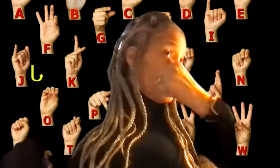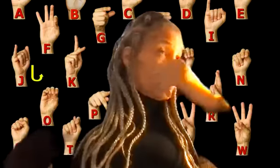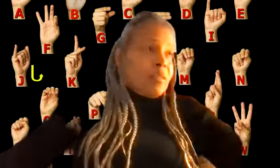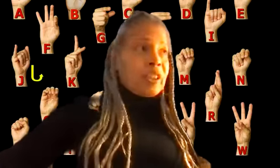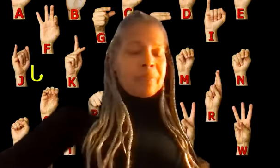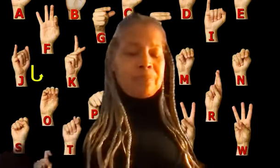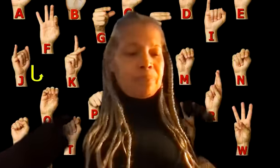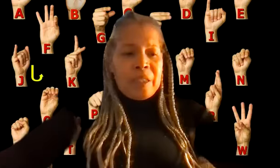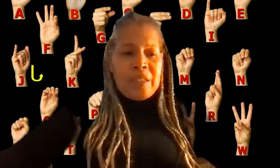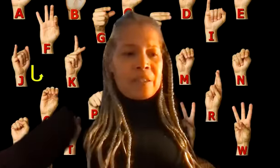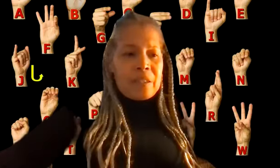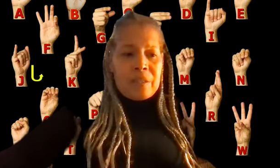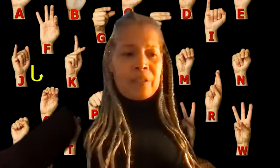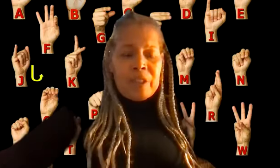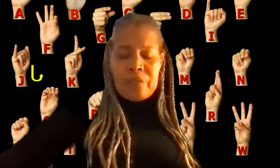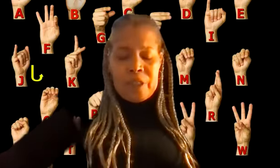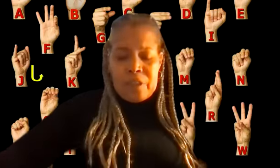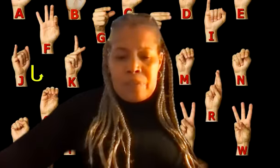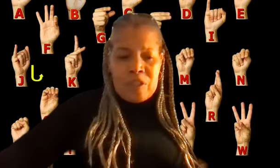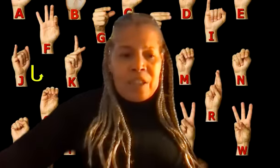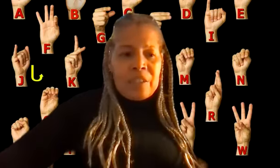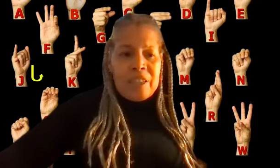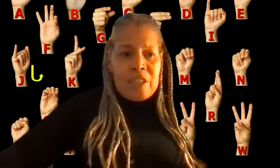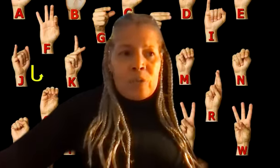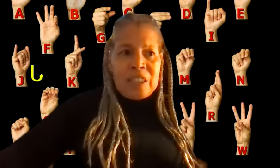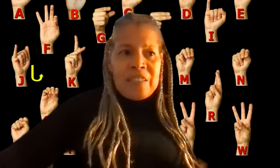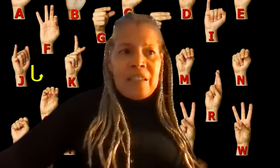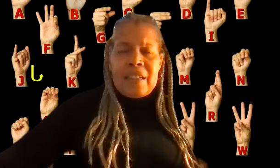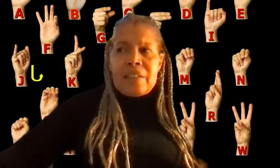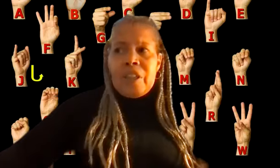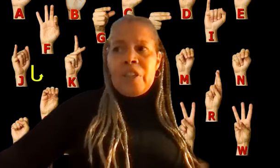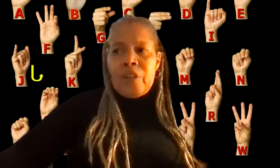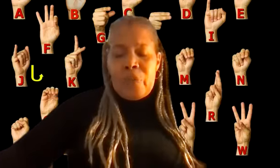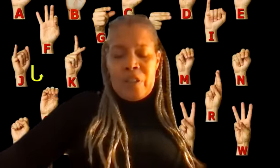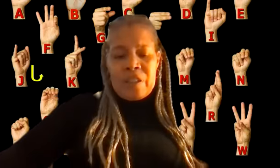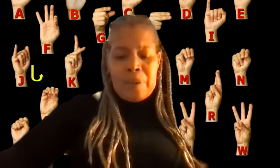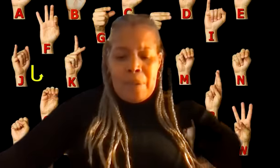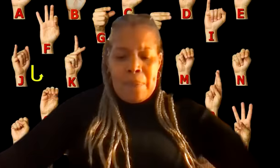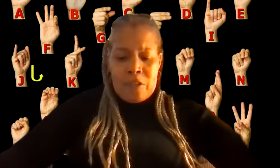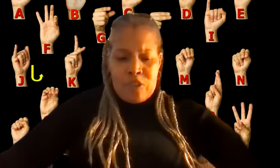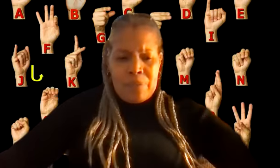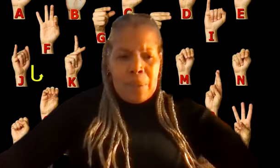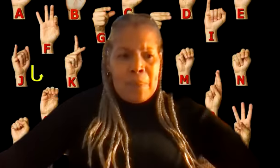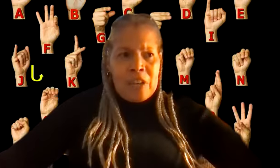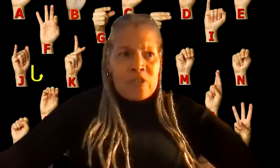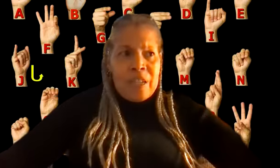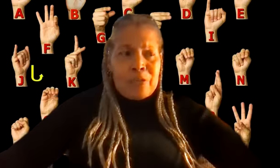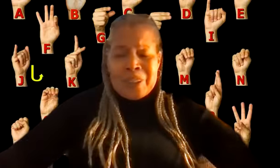out in the very beginnings as, you know, very, very domestic kind of it work. And then it kind of, you know, went on and I became a manager and I've been a manager now for